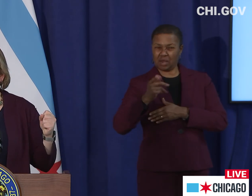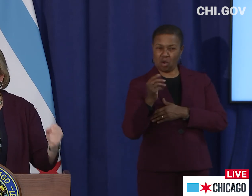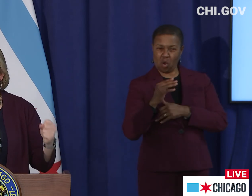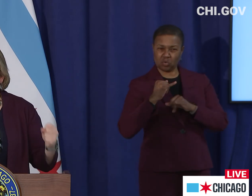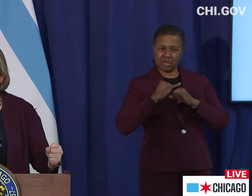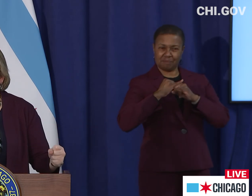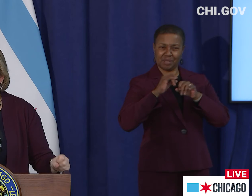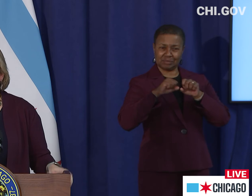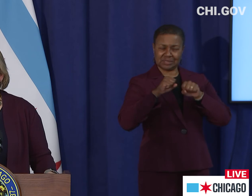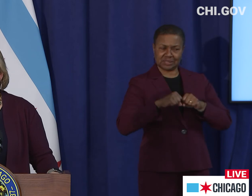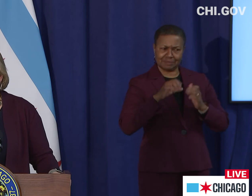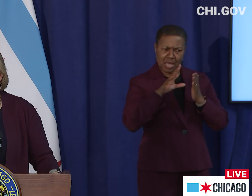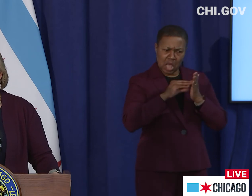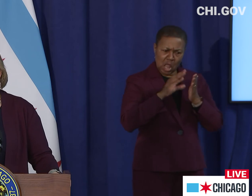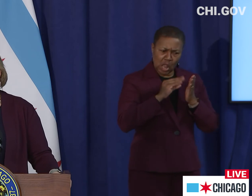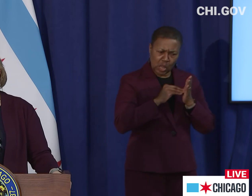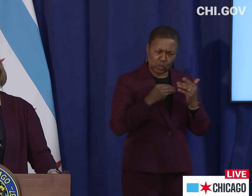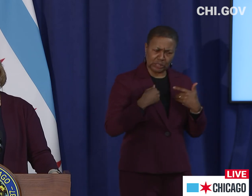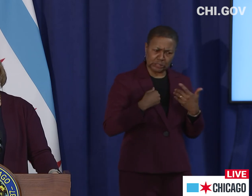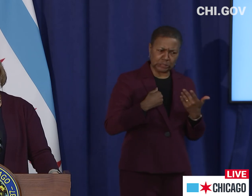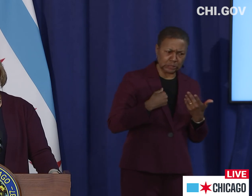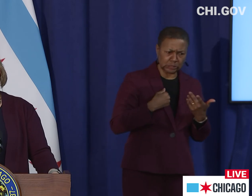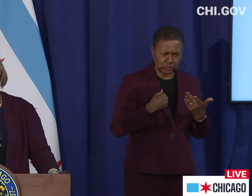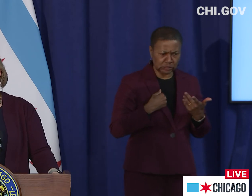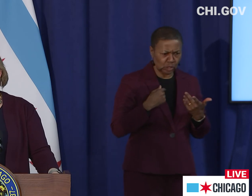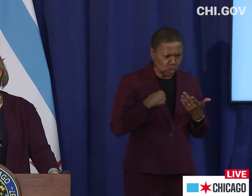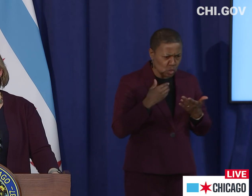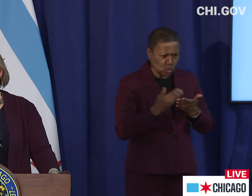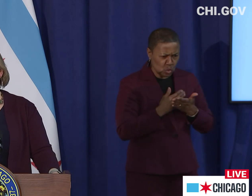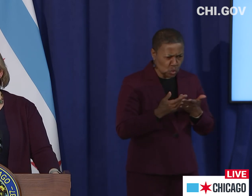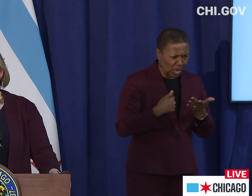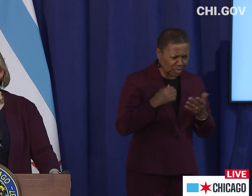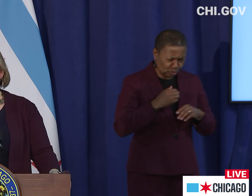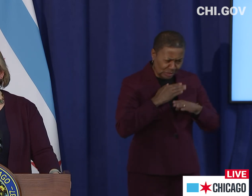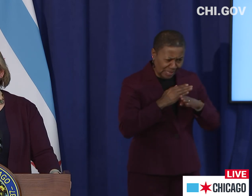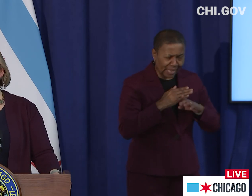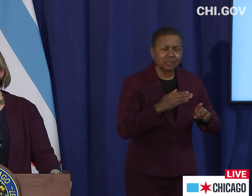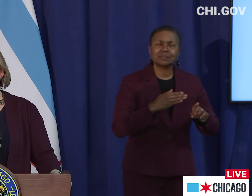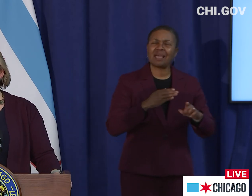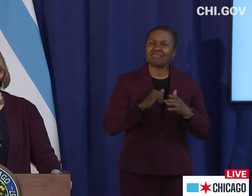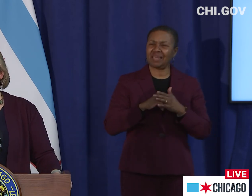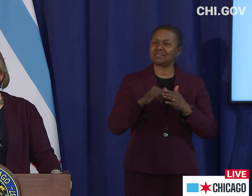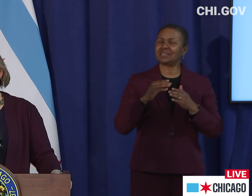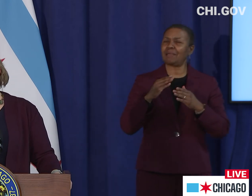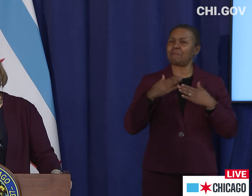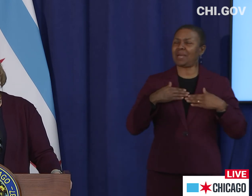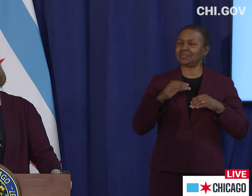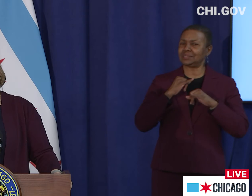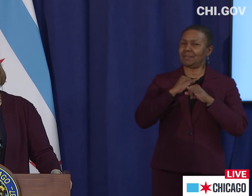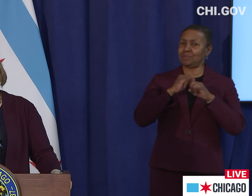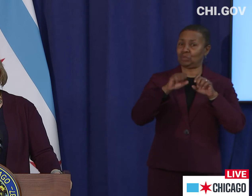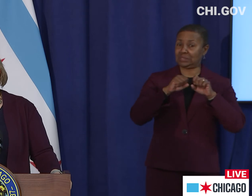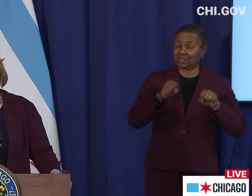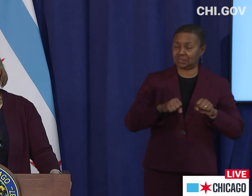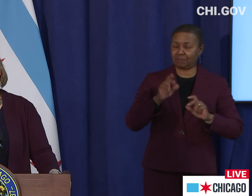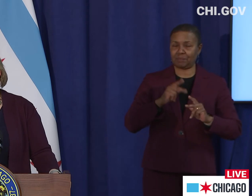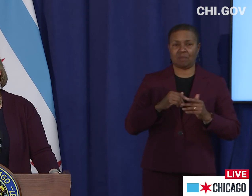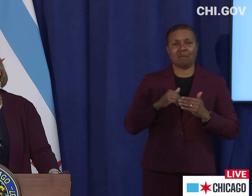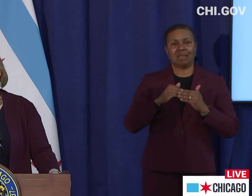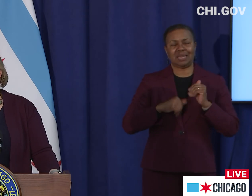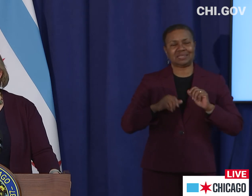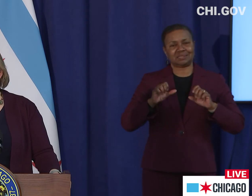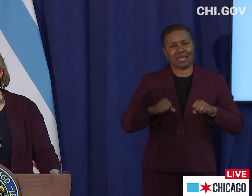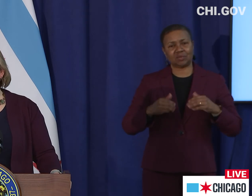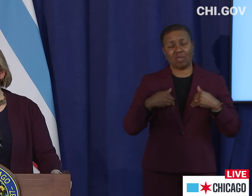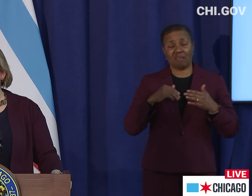sort of really learning that lesson well in terms of being able to protect themselves against COVID. We know that people are less likely to have those